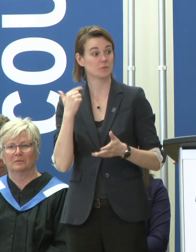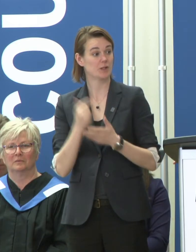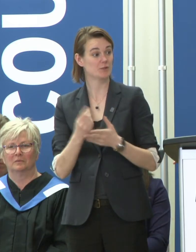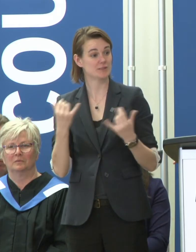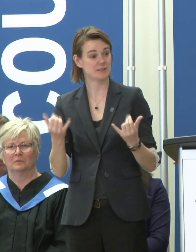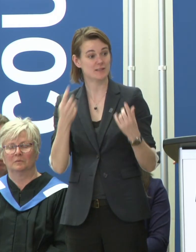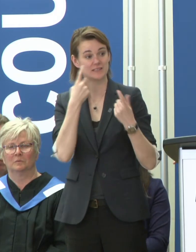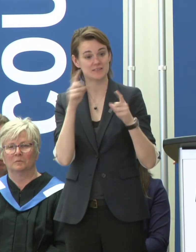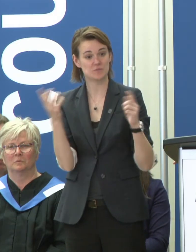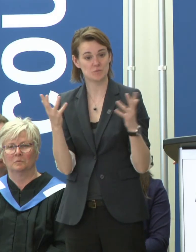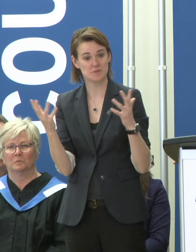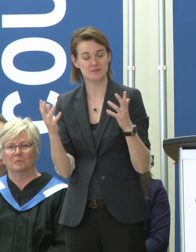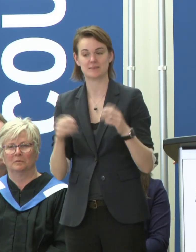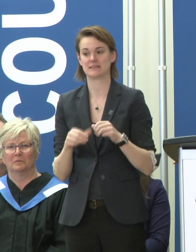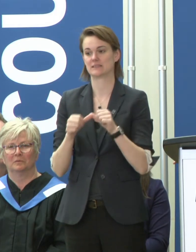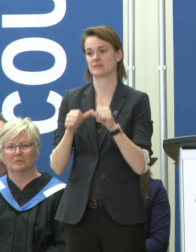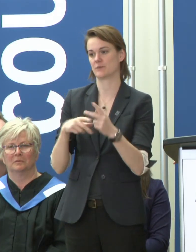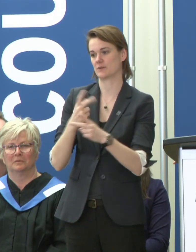continuing care program.